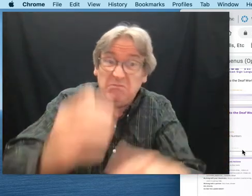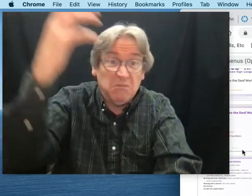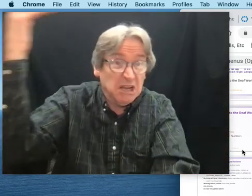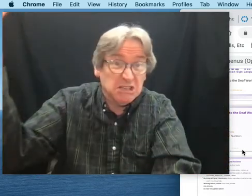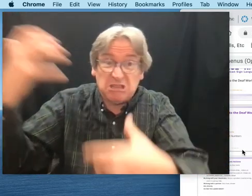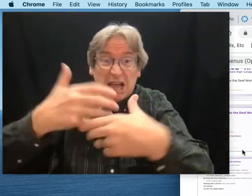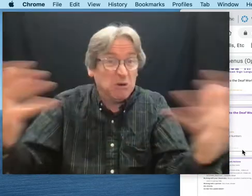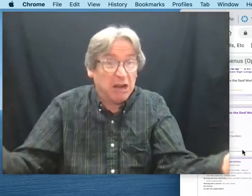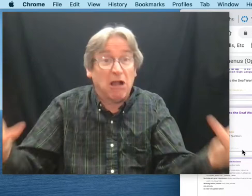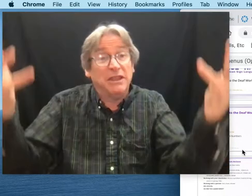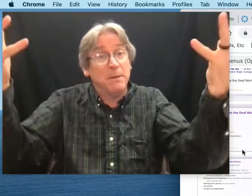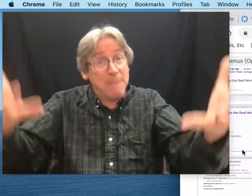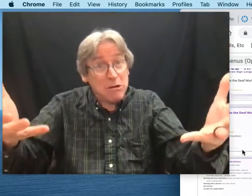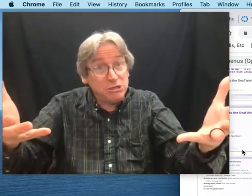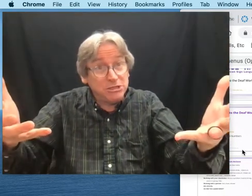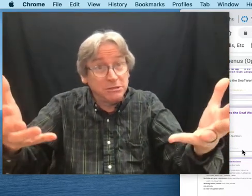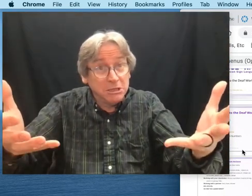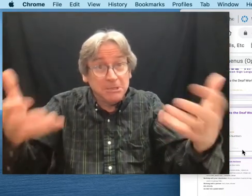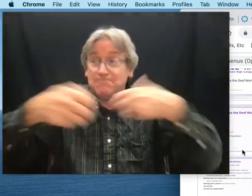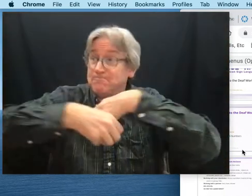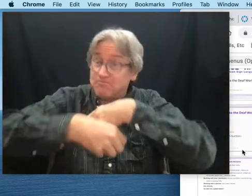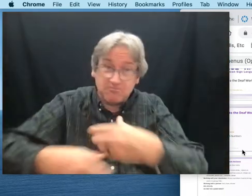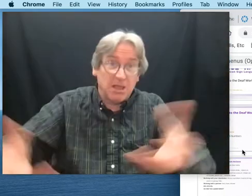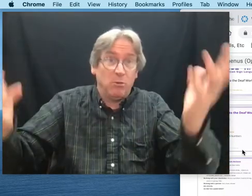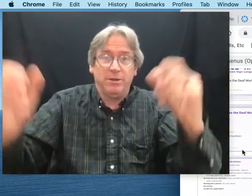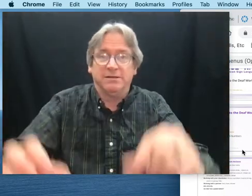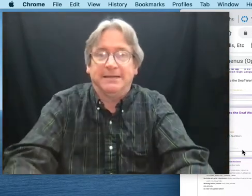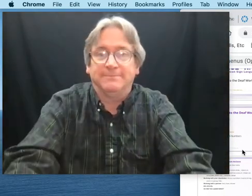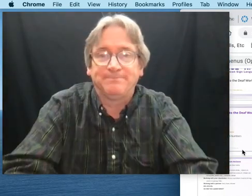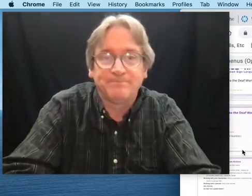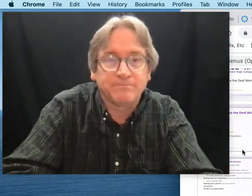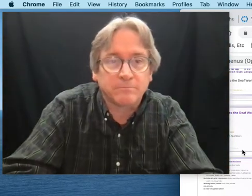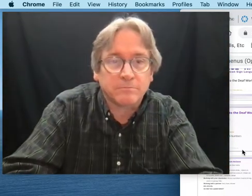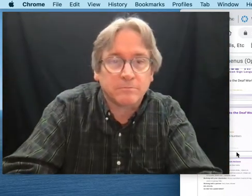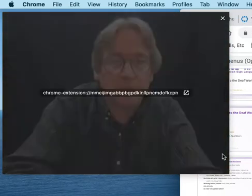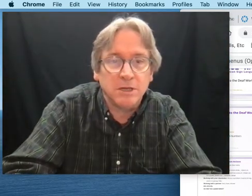puppy, adult, I don't care, I'll name it Mouse, and we'll be all set.